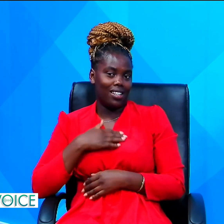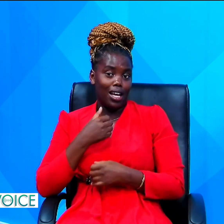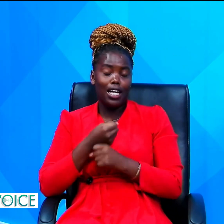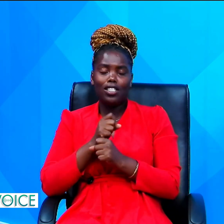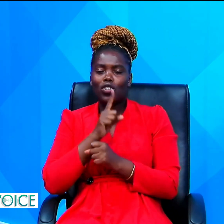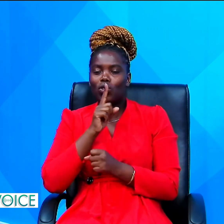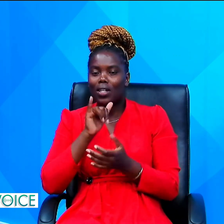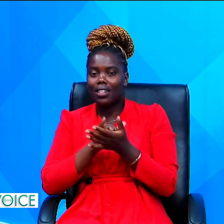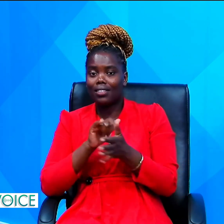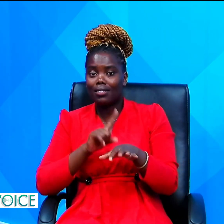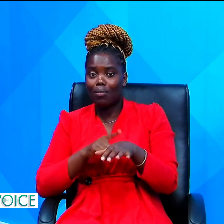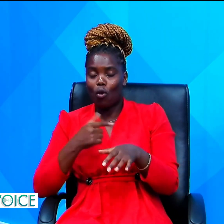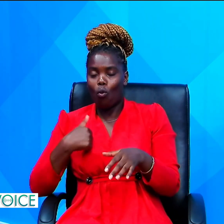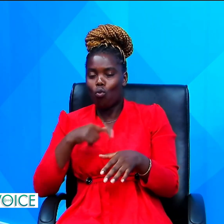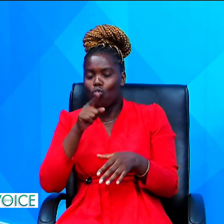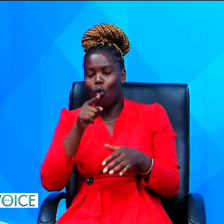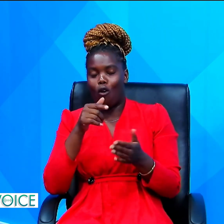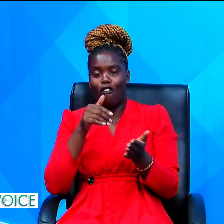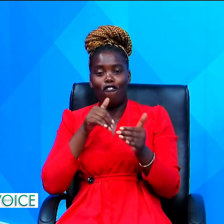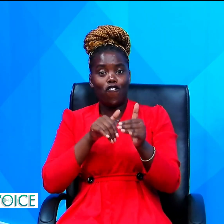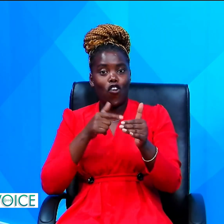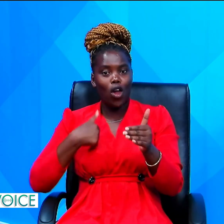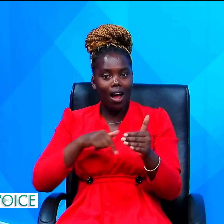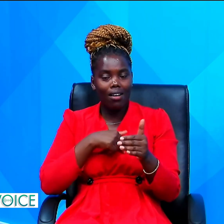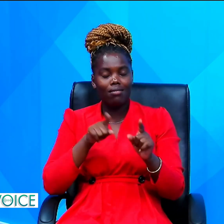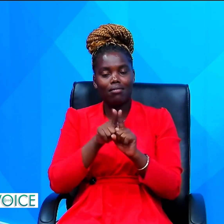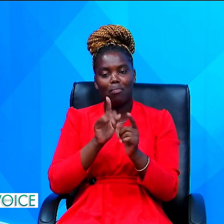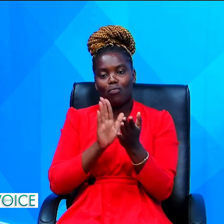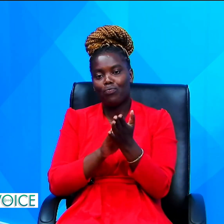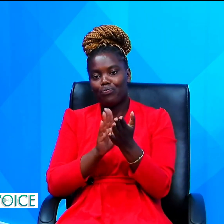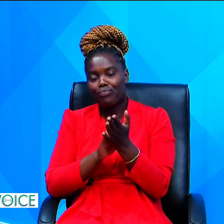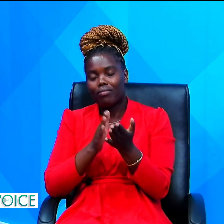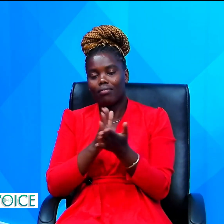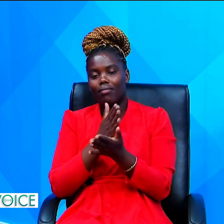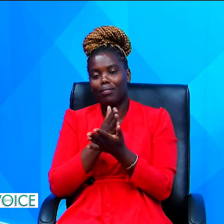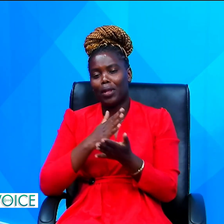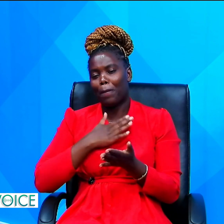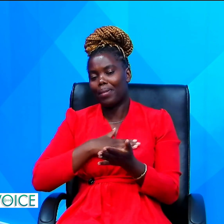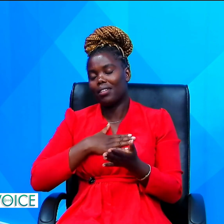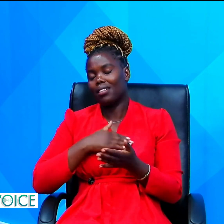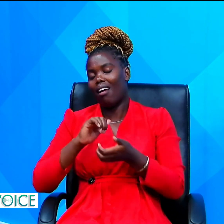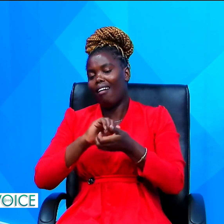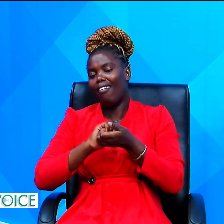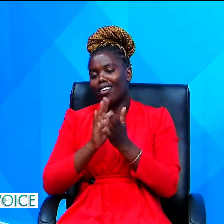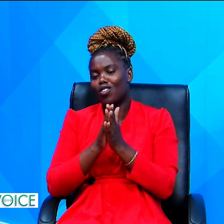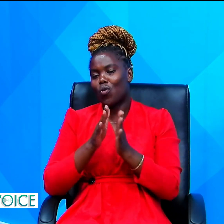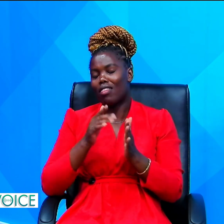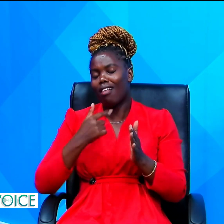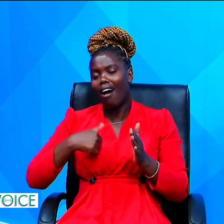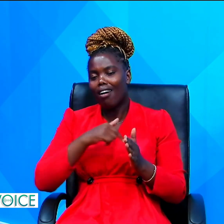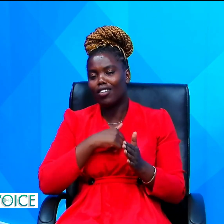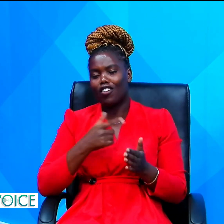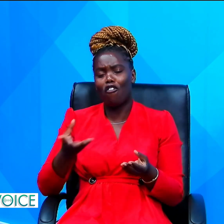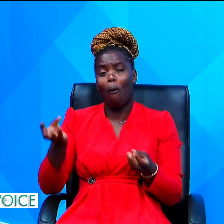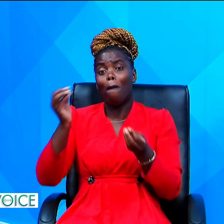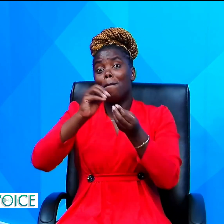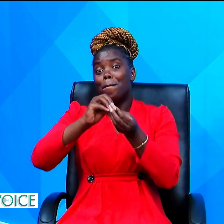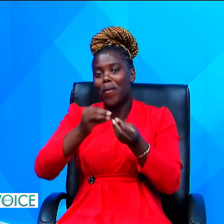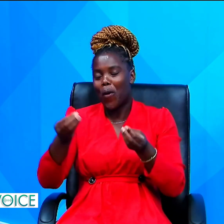make sure to follow us and comment and engage with us on our social media platform for